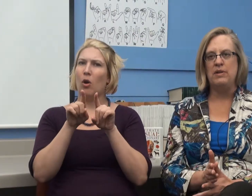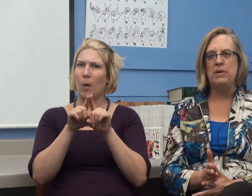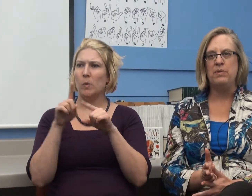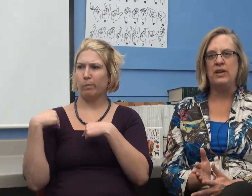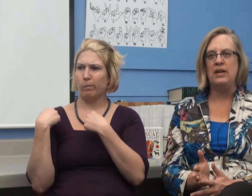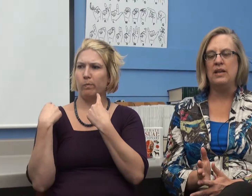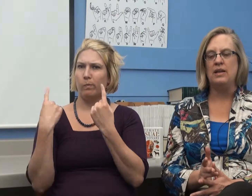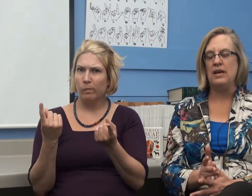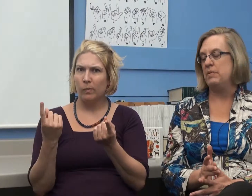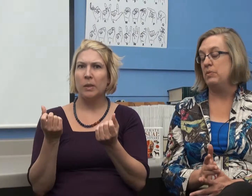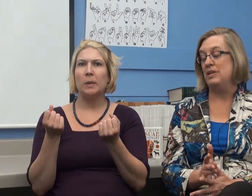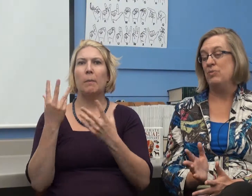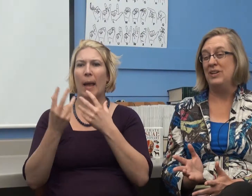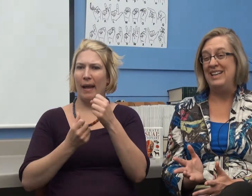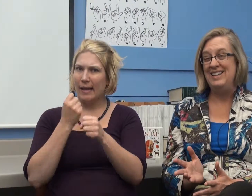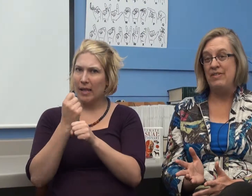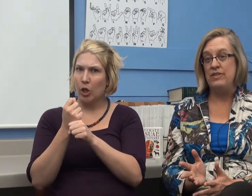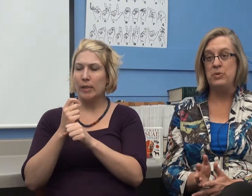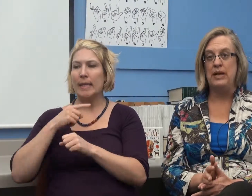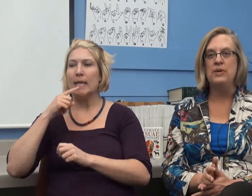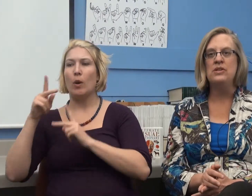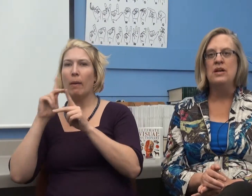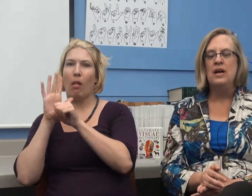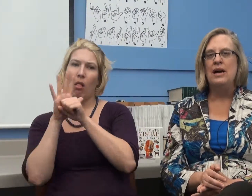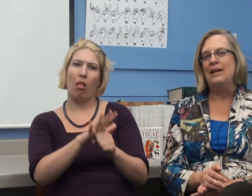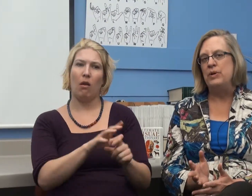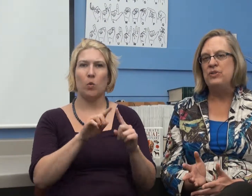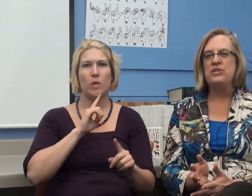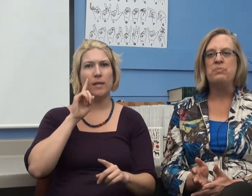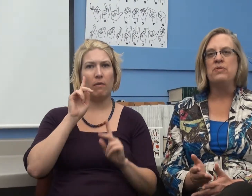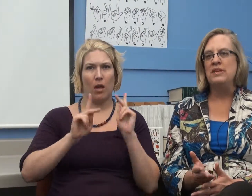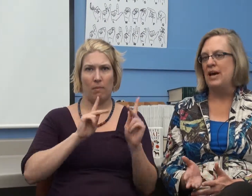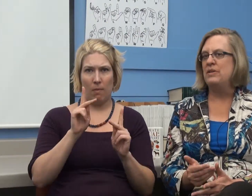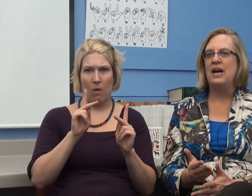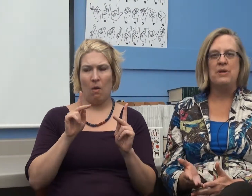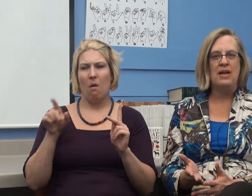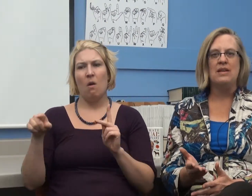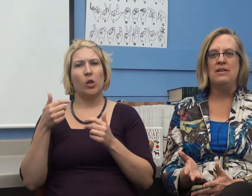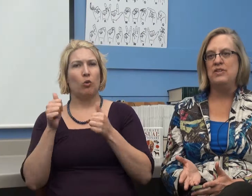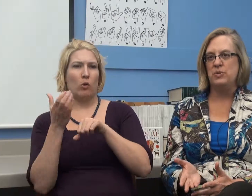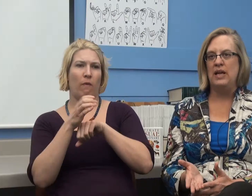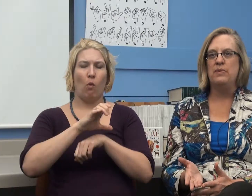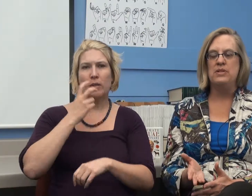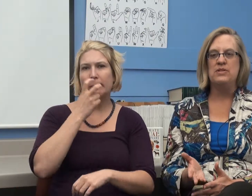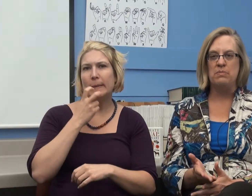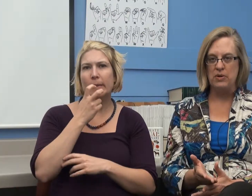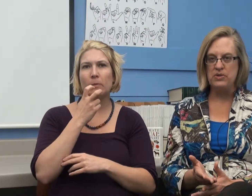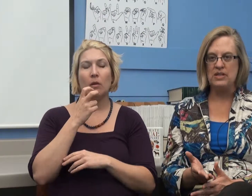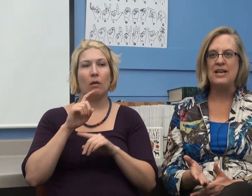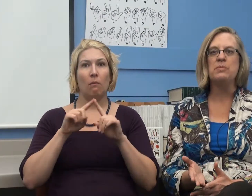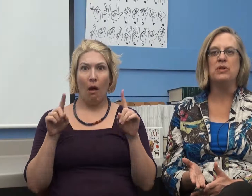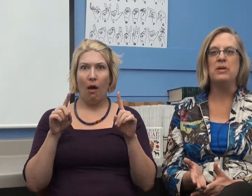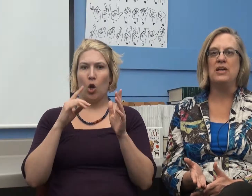of hearing people thinking that deaf people didn't really need to have a visual language. And research has proven time and time again that a visual language is the